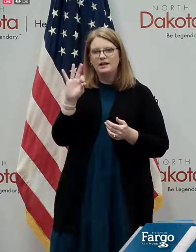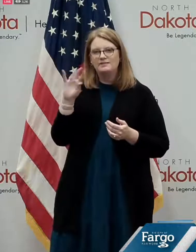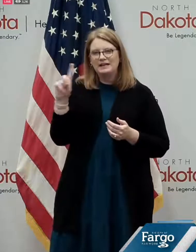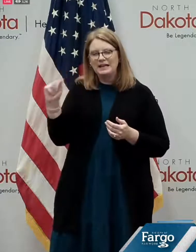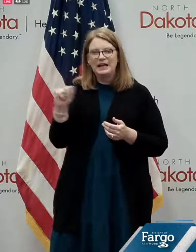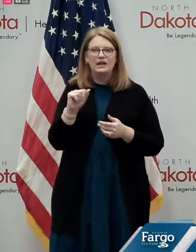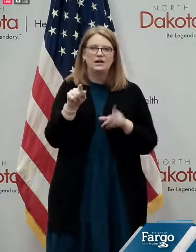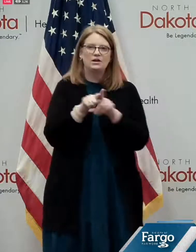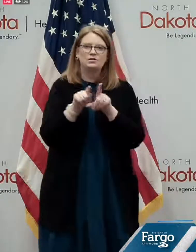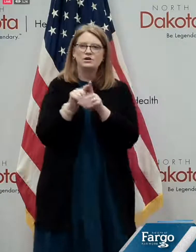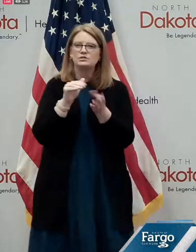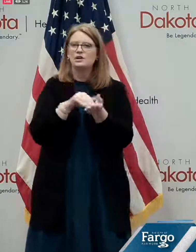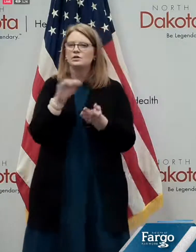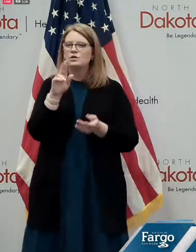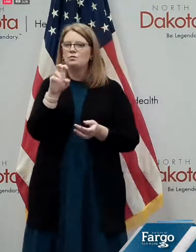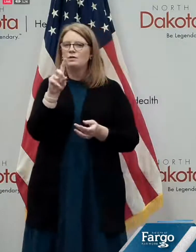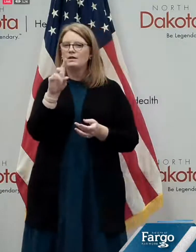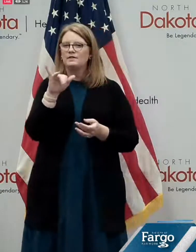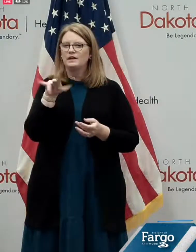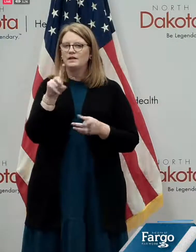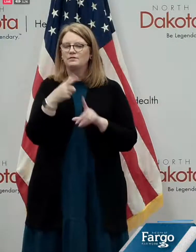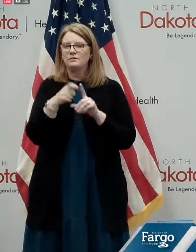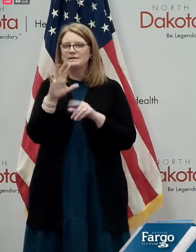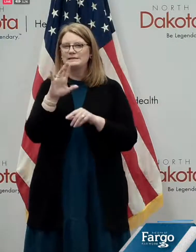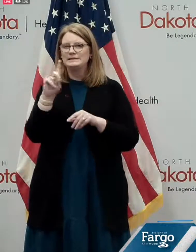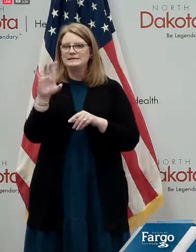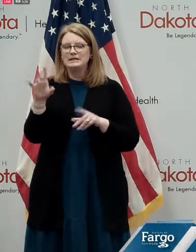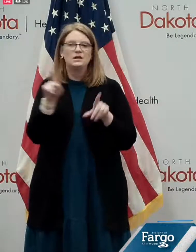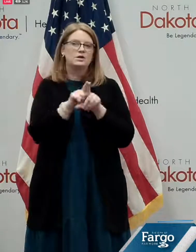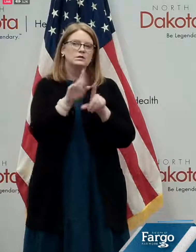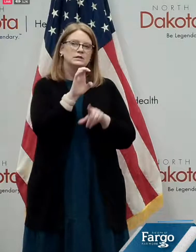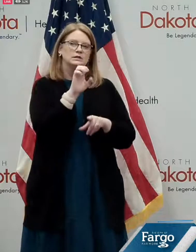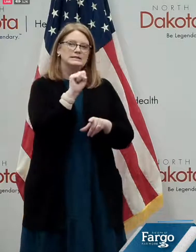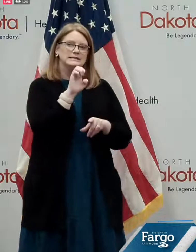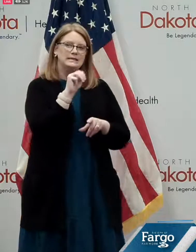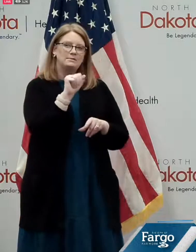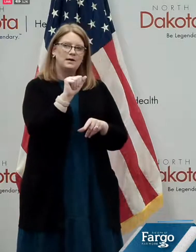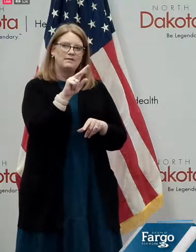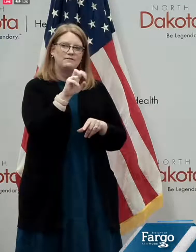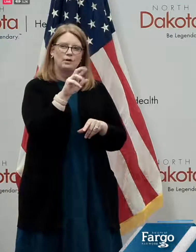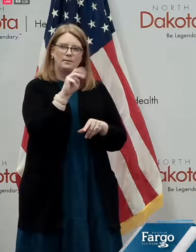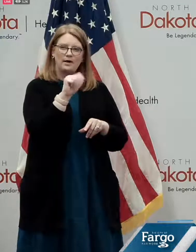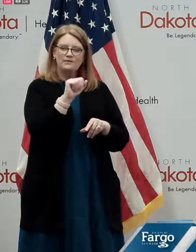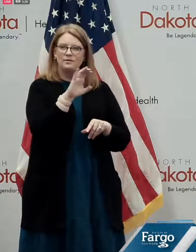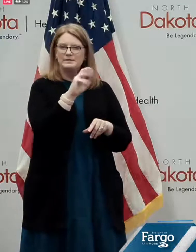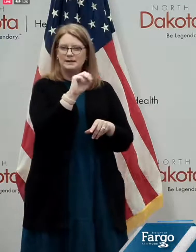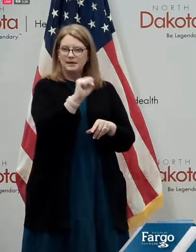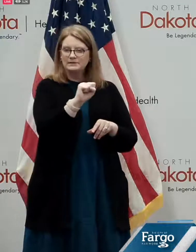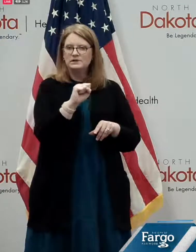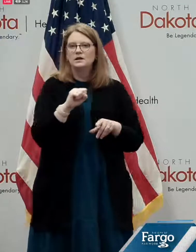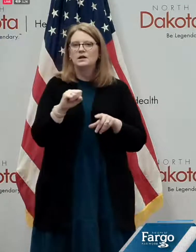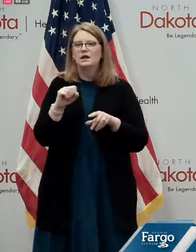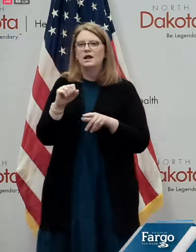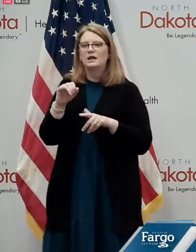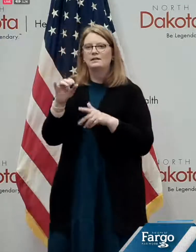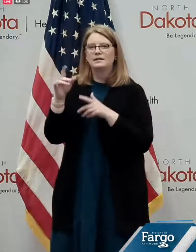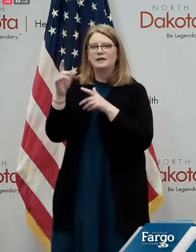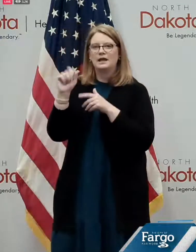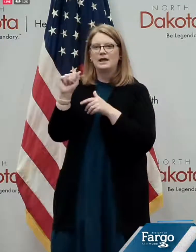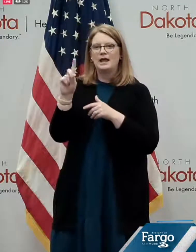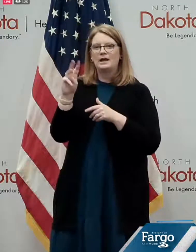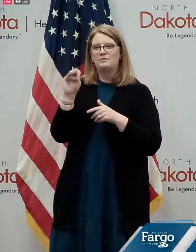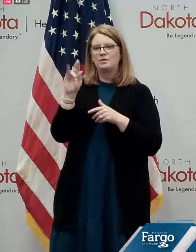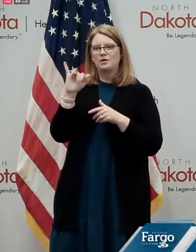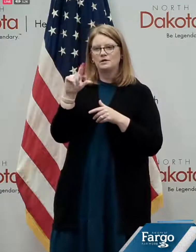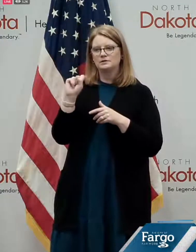CDC, and Seema Verma from CMS, and the Admirals Girar